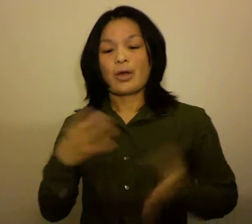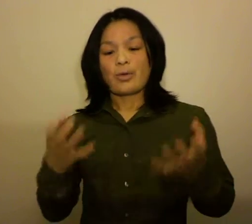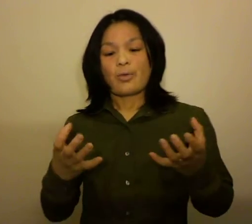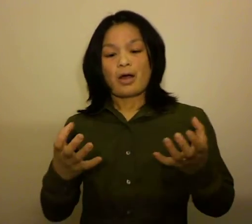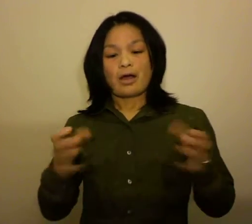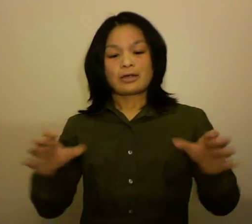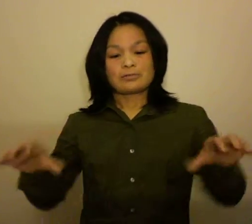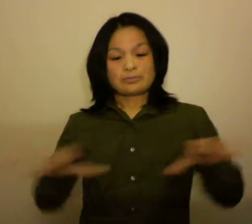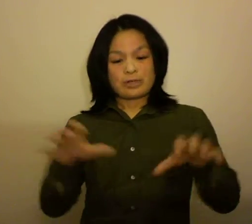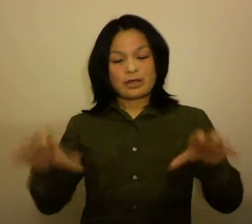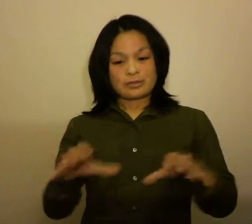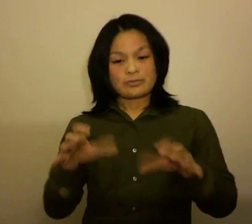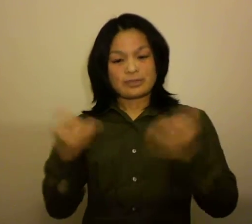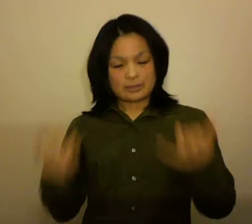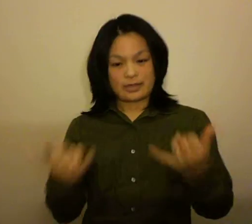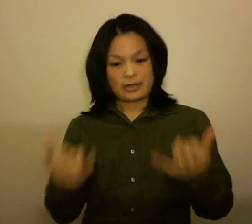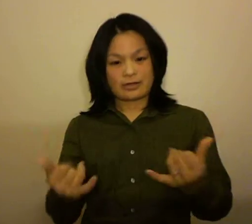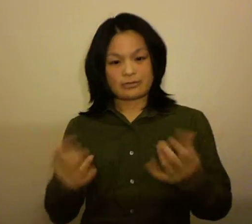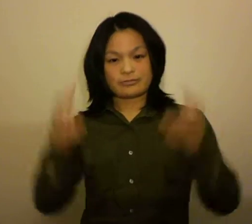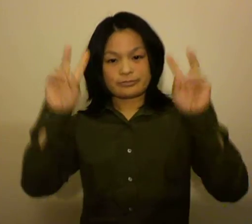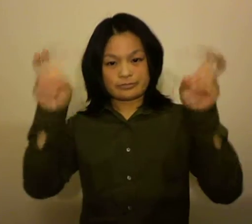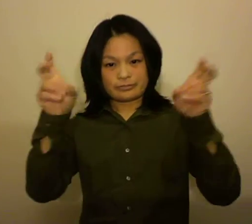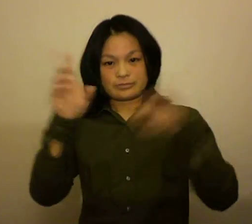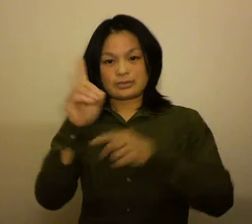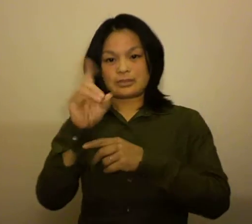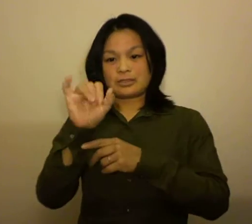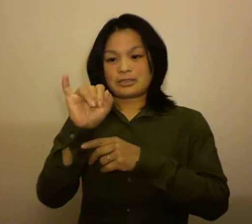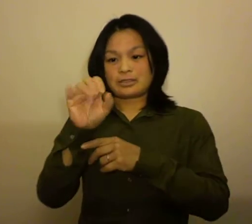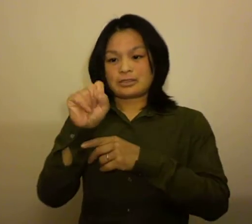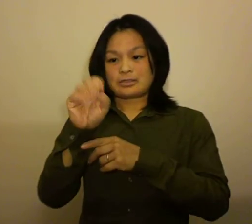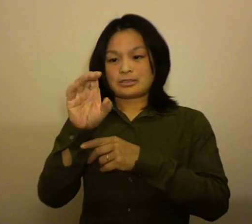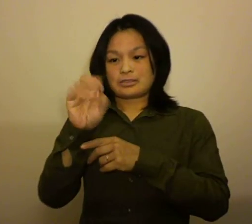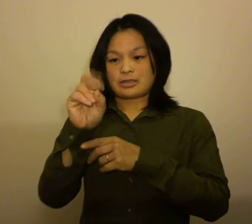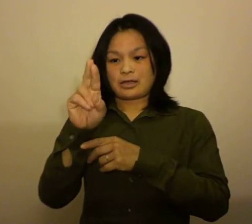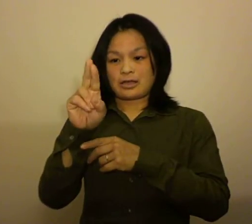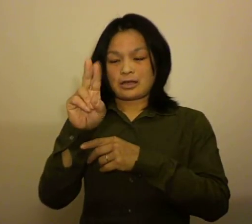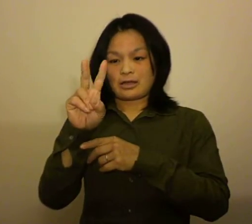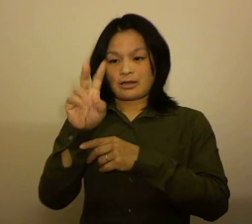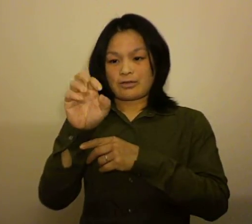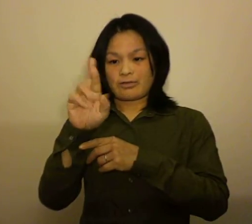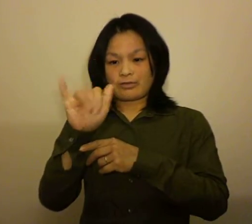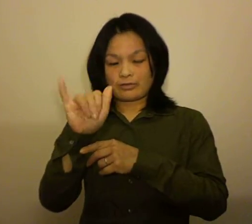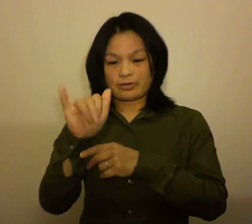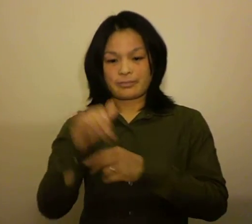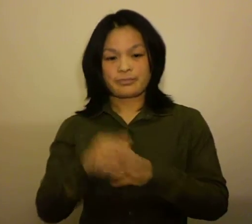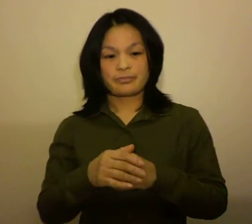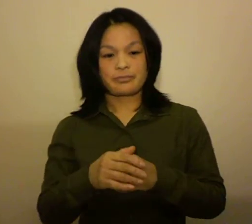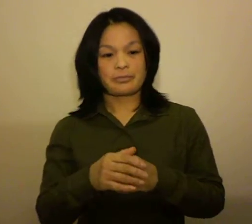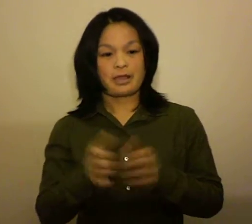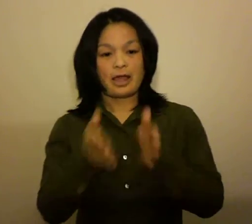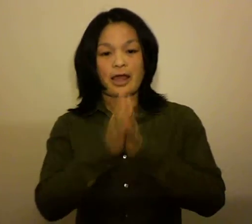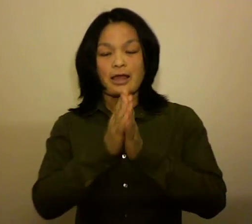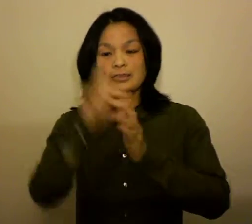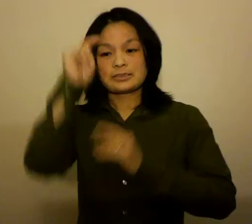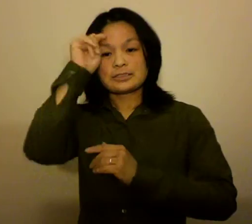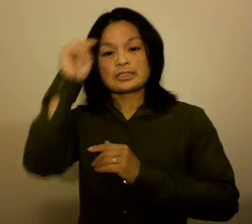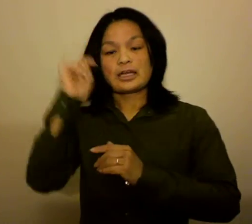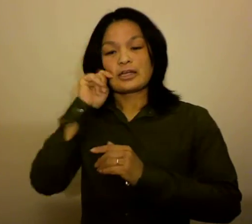discovery. Begin this segment by asking the teenagers to give examples of racism. List their examples on a chalkboard if you're